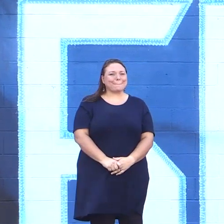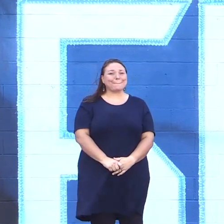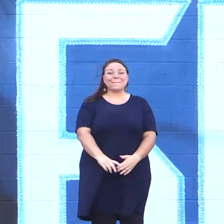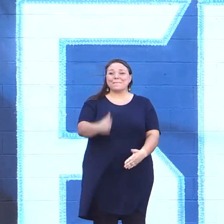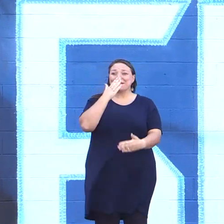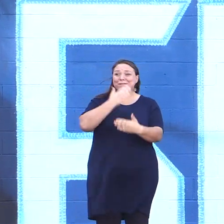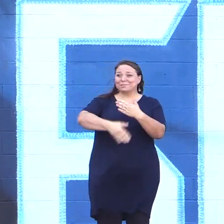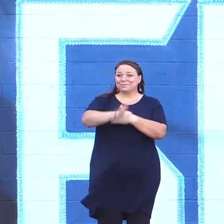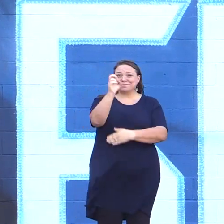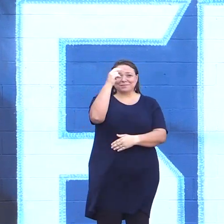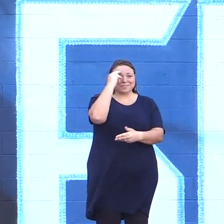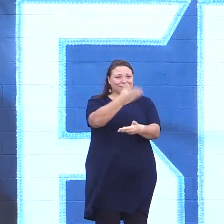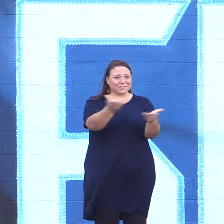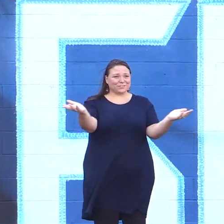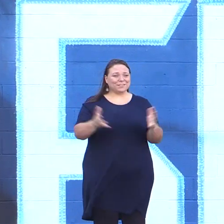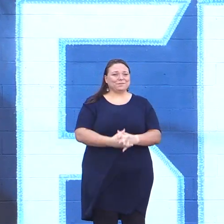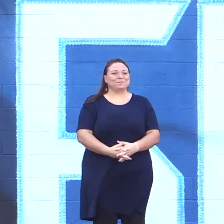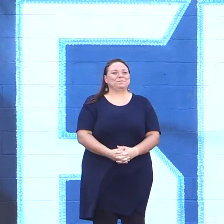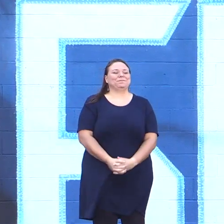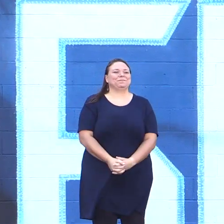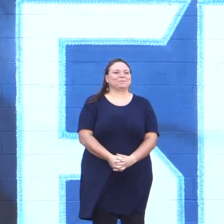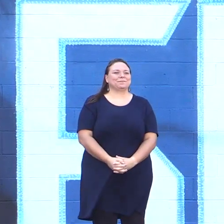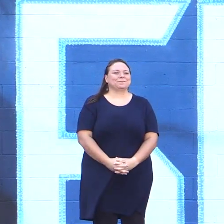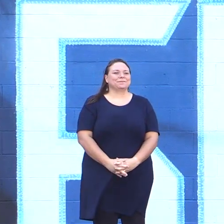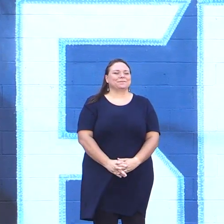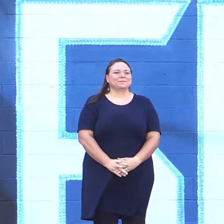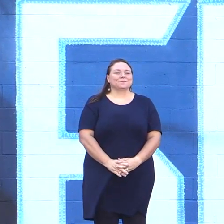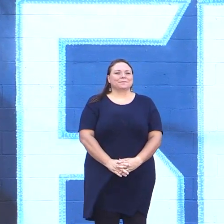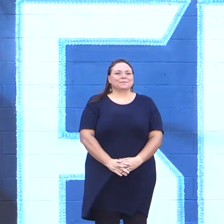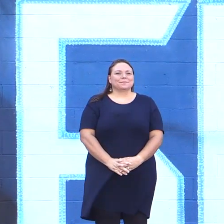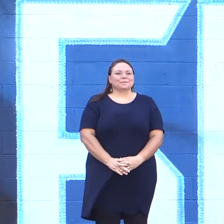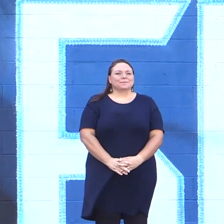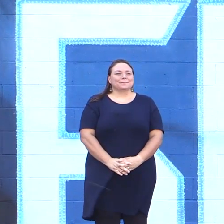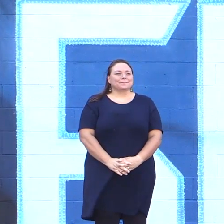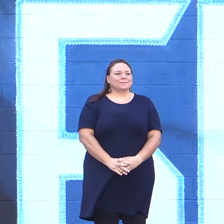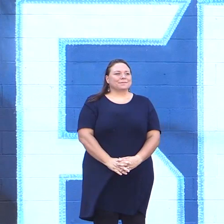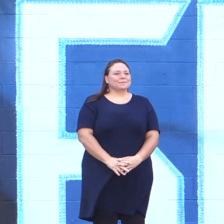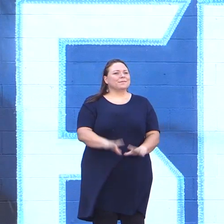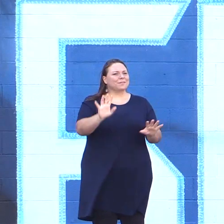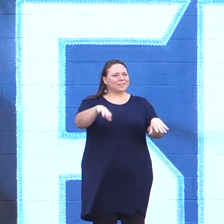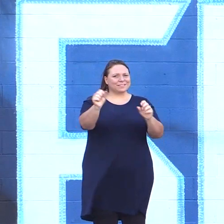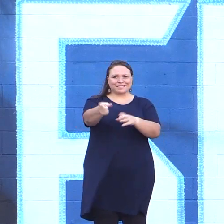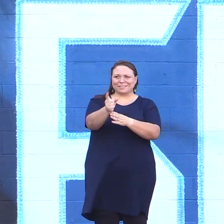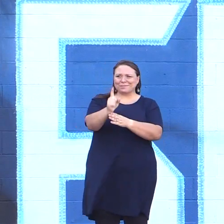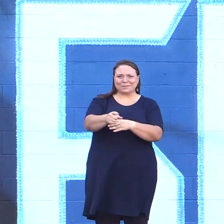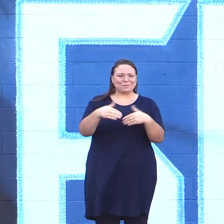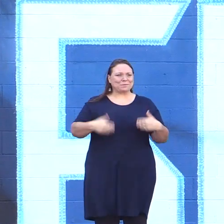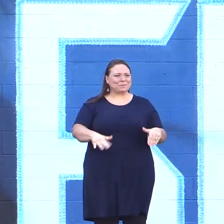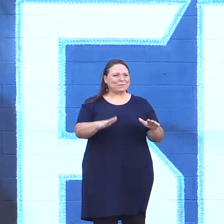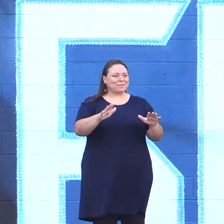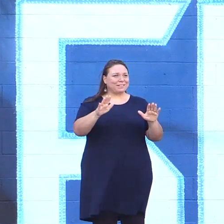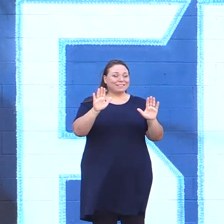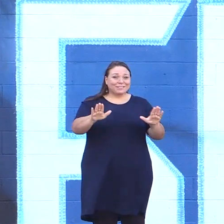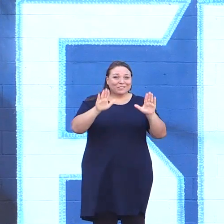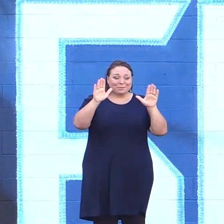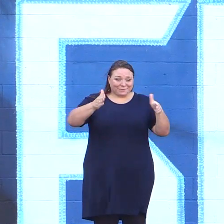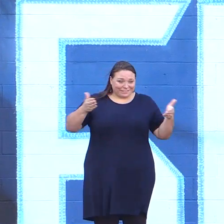Good morning, Nashville. Now, I'm just going to take a moment. It's great to be here and not at